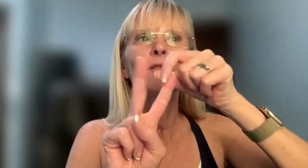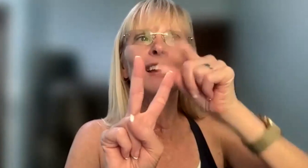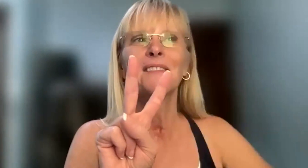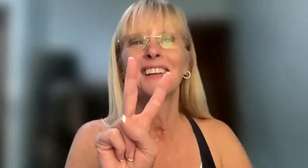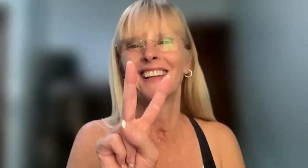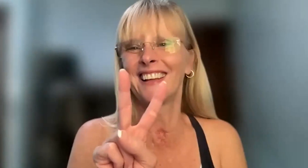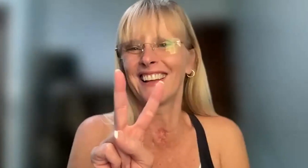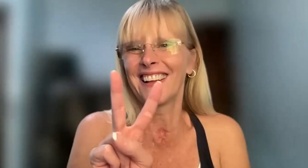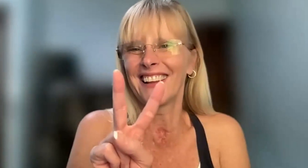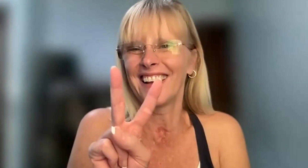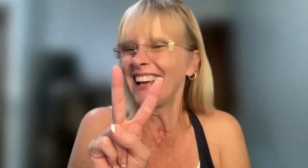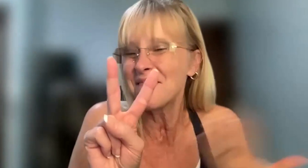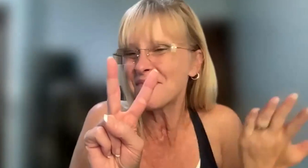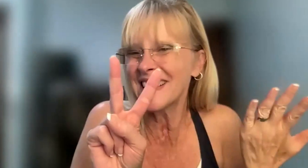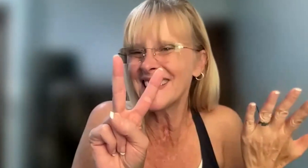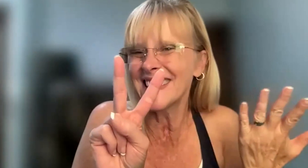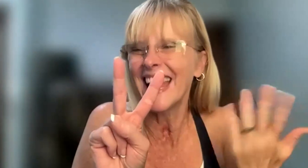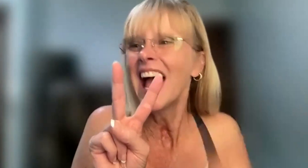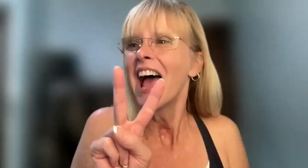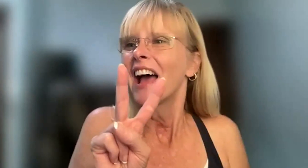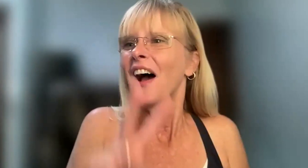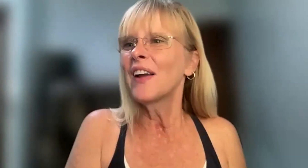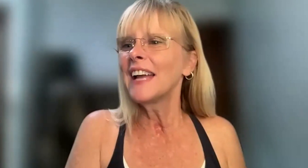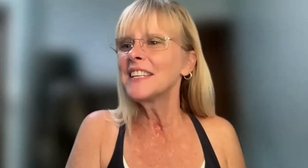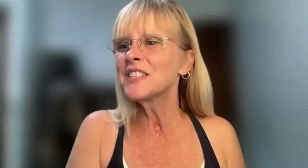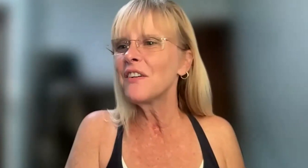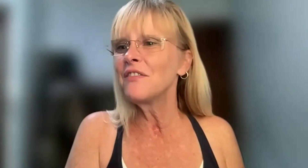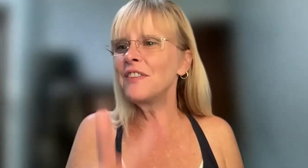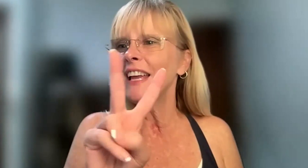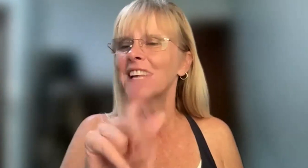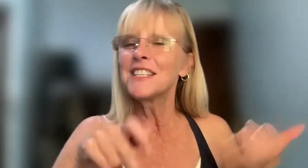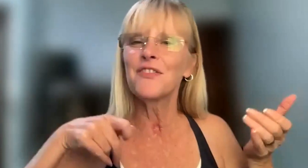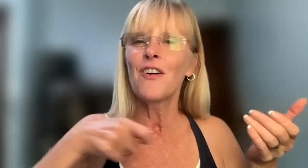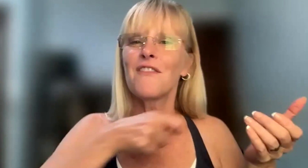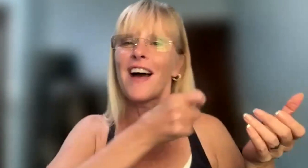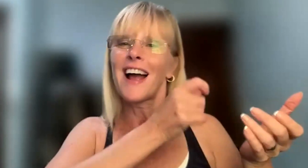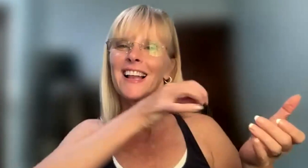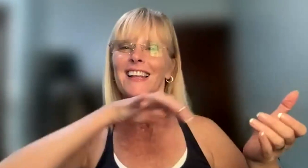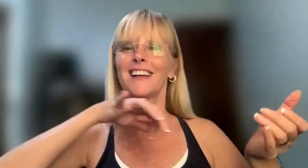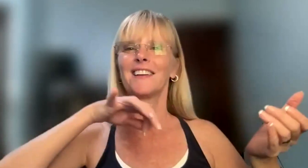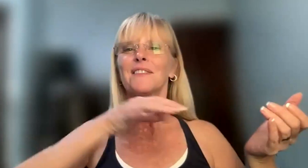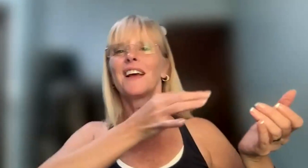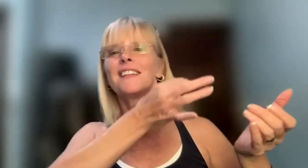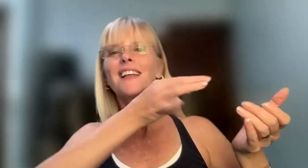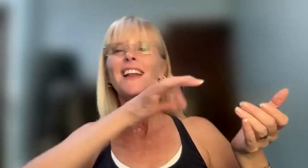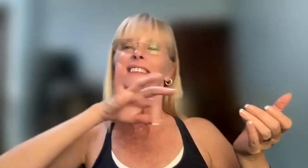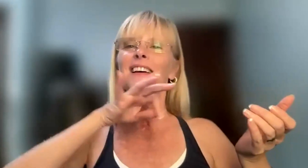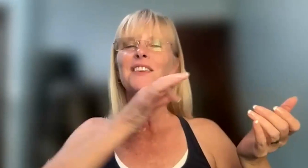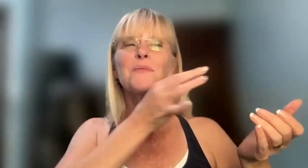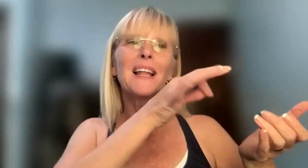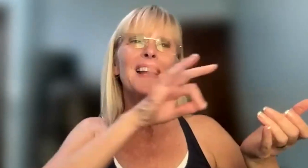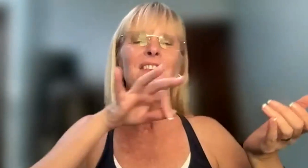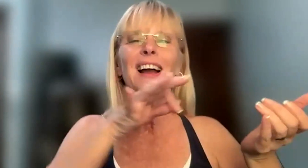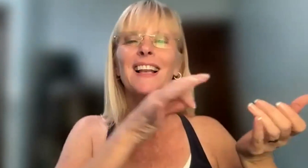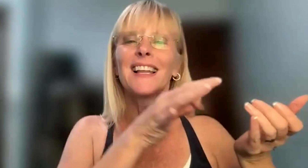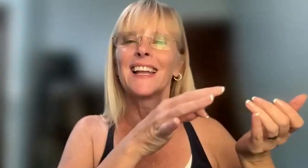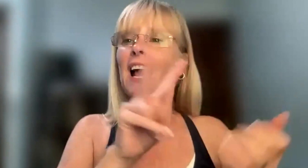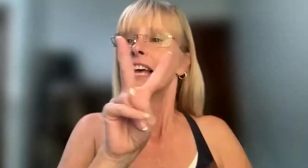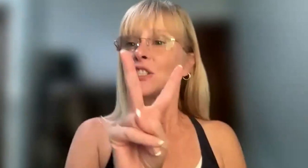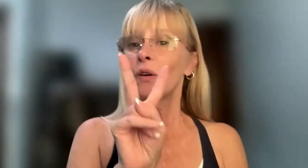V. Pretty easy. Okay, so V is for violin. Da-da-da, you're playing the violin. So if